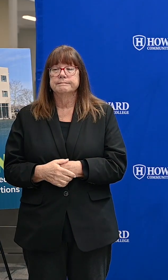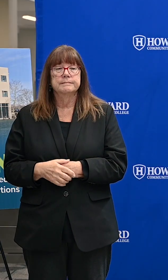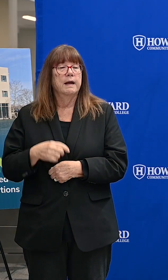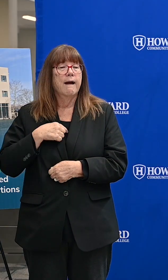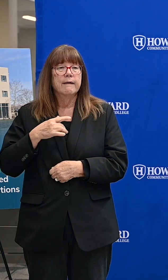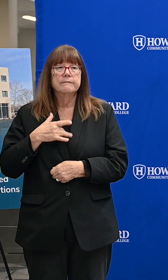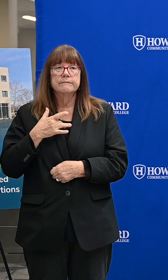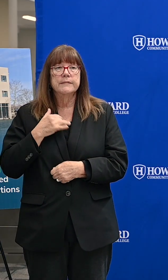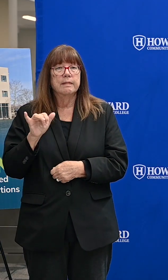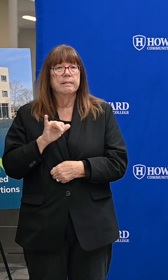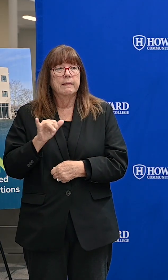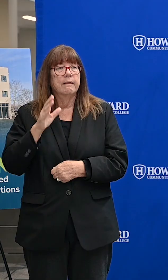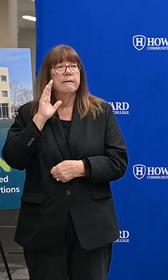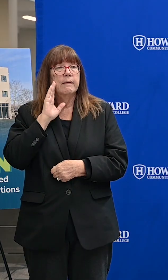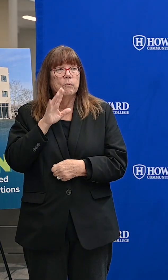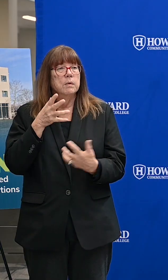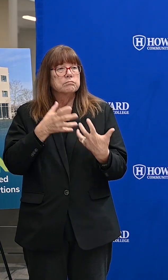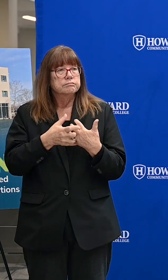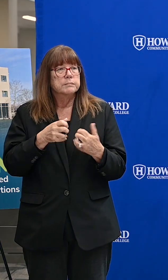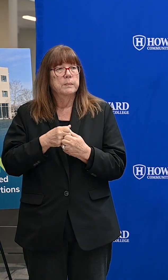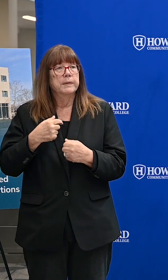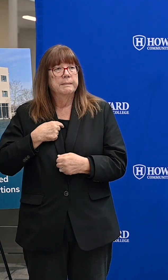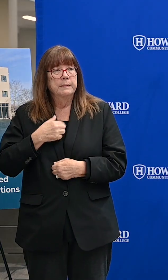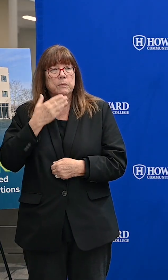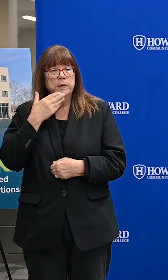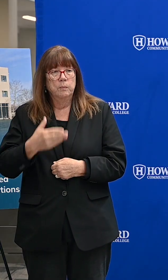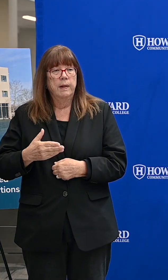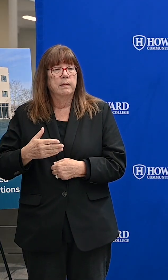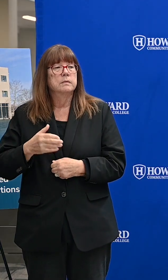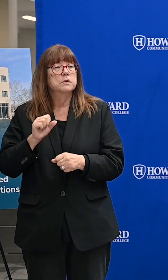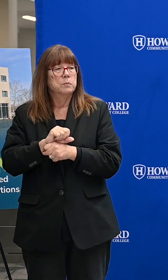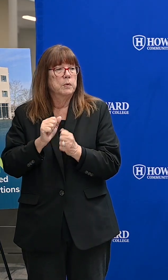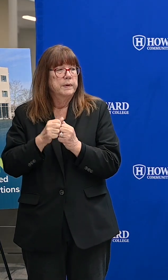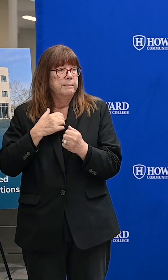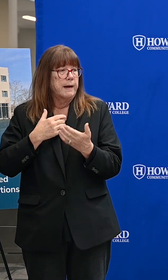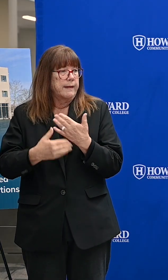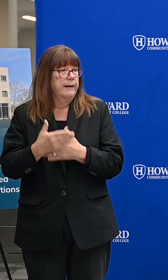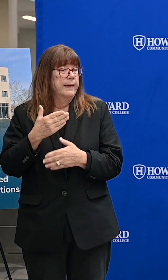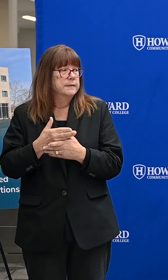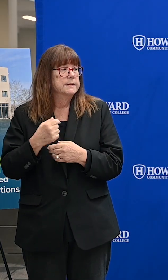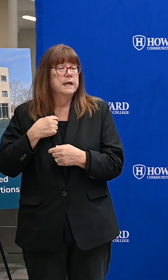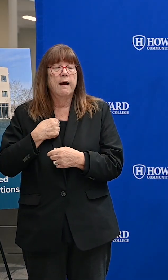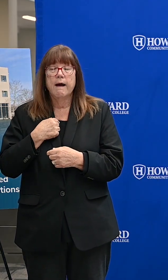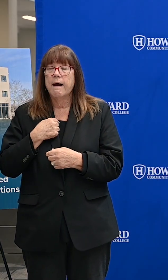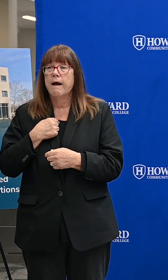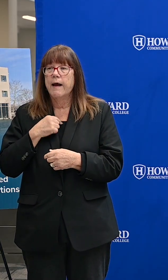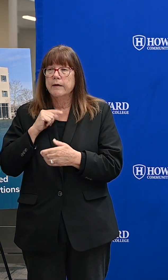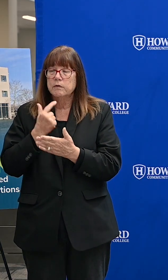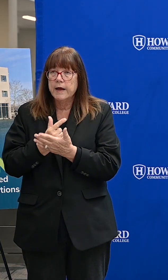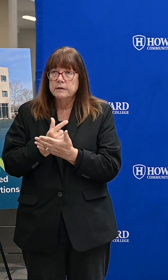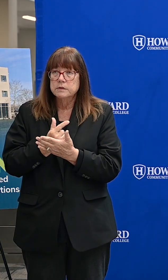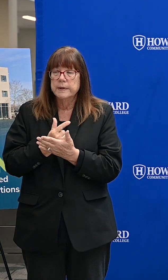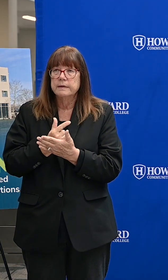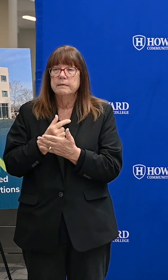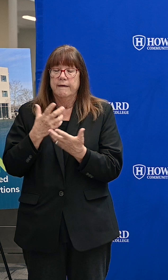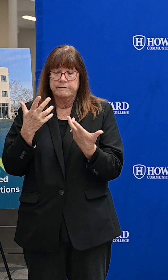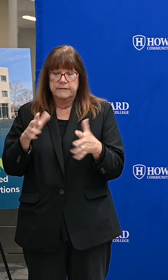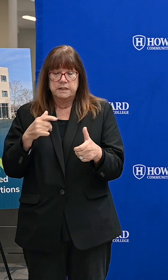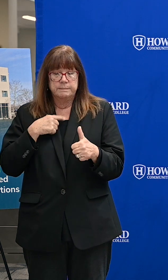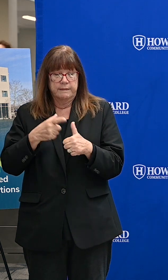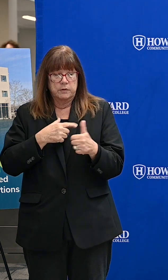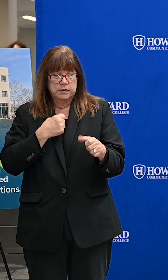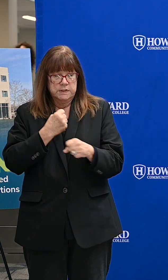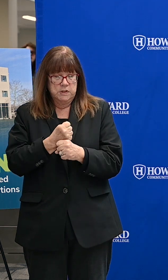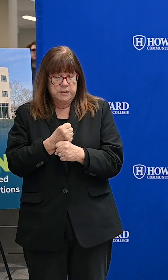I feel like it would suit me pretty good to work with my hands. I finished my first